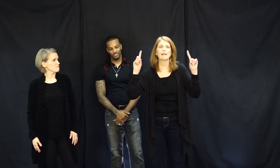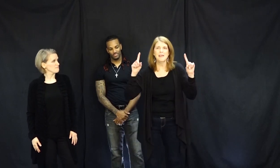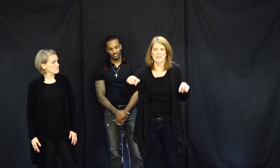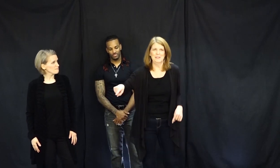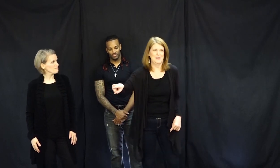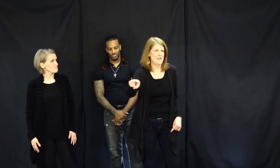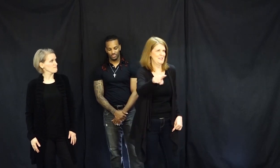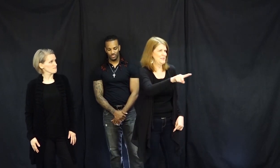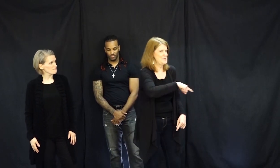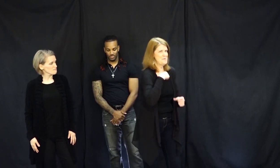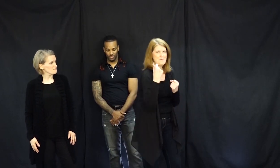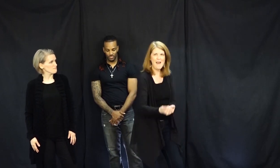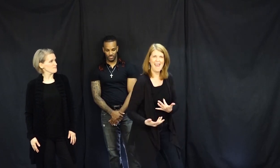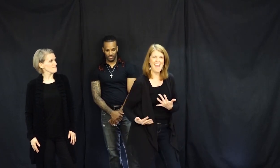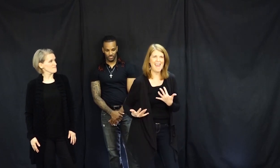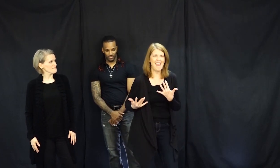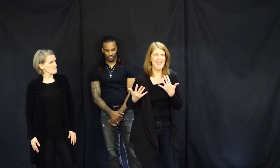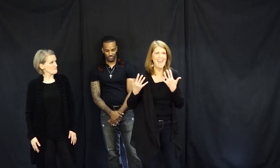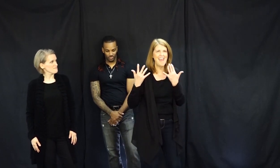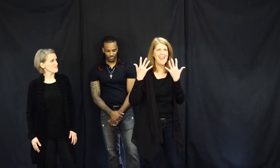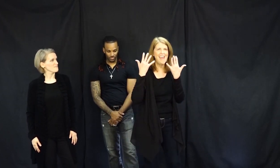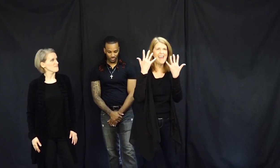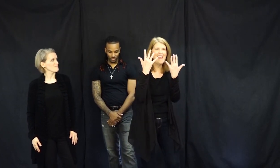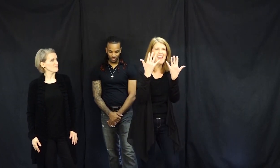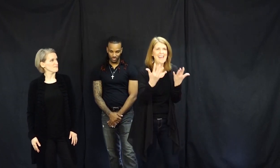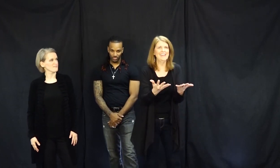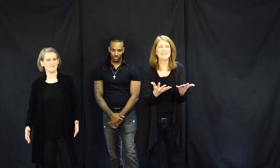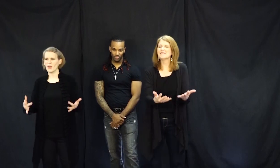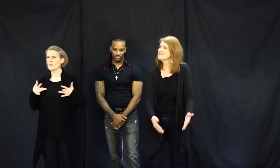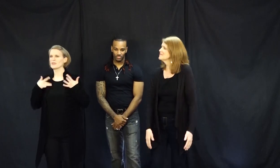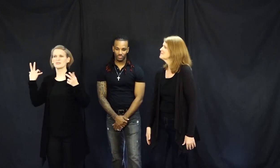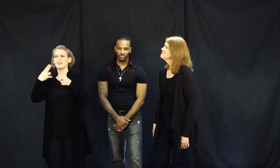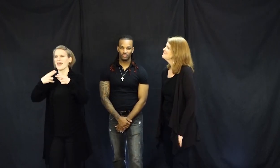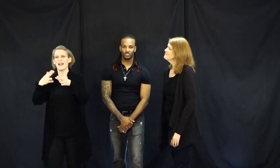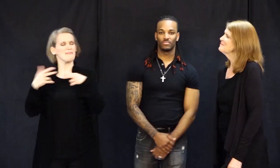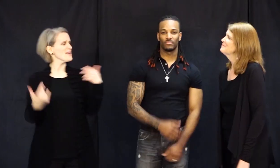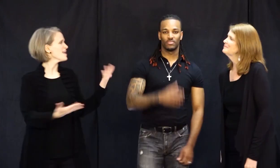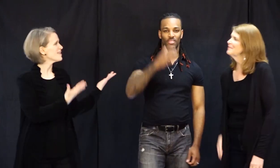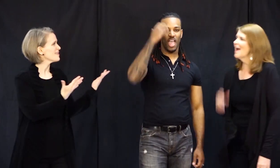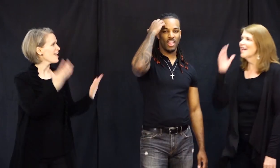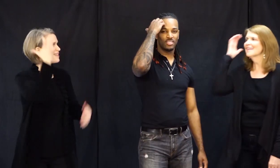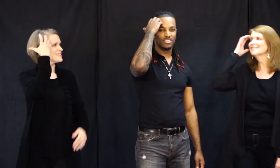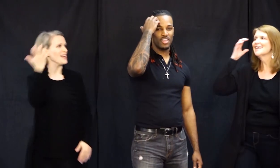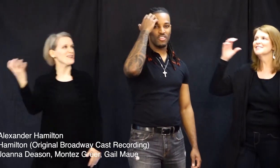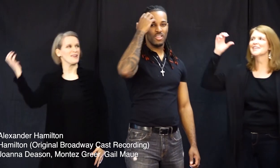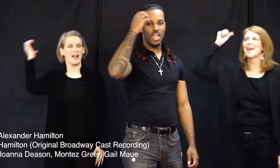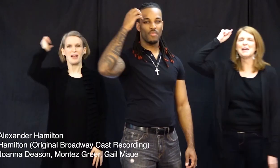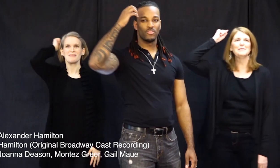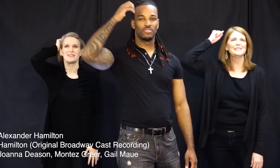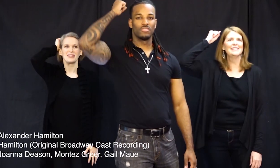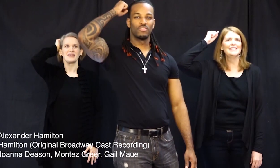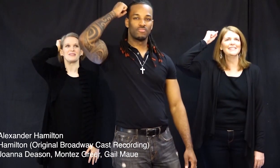done, but just you wait. What's your name, man? Alexander Hamilton.